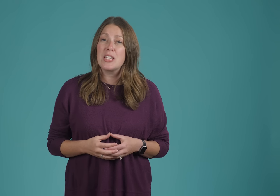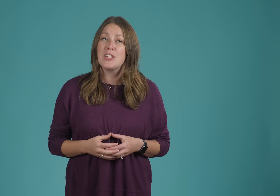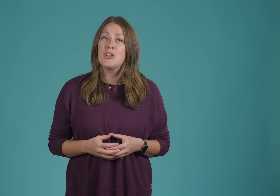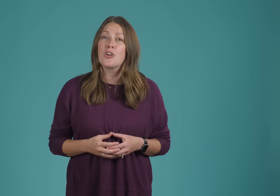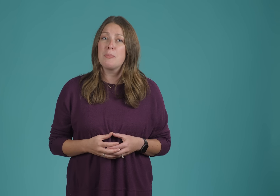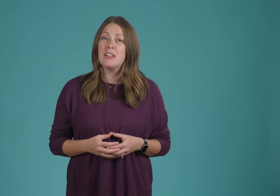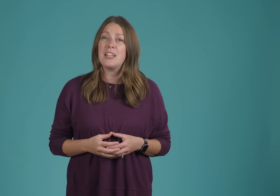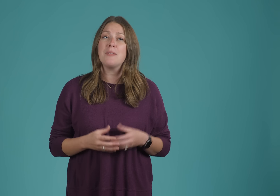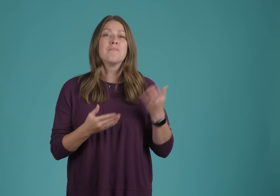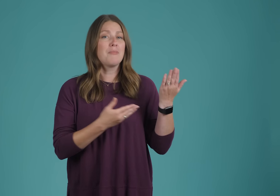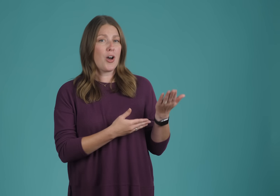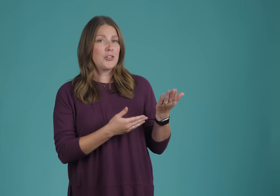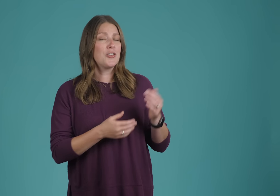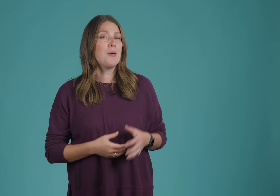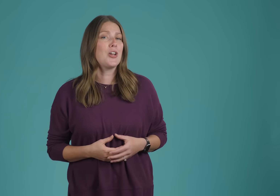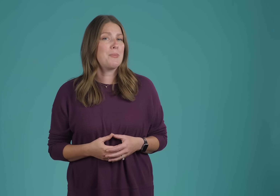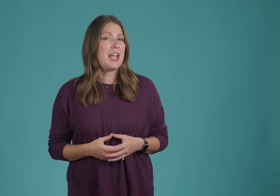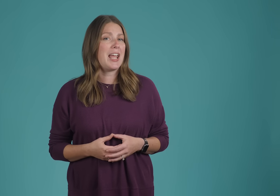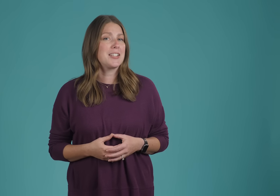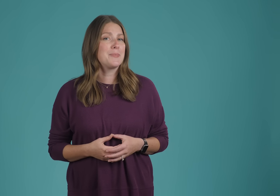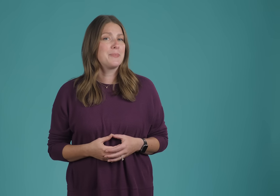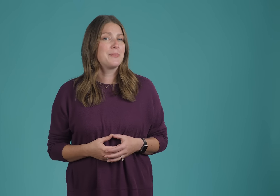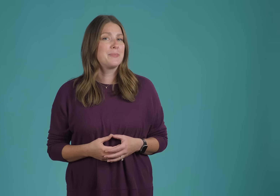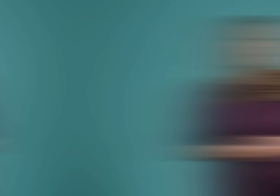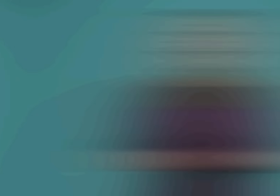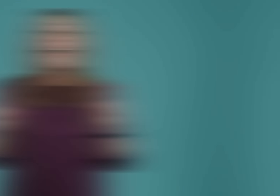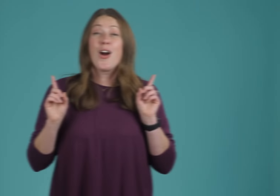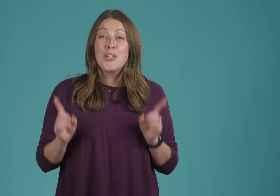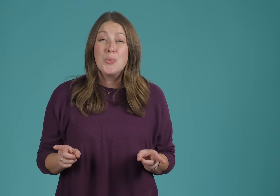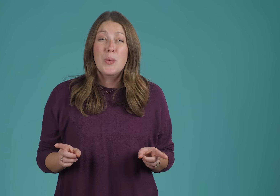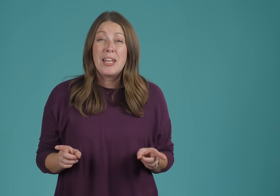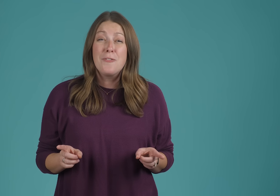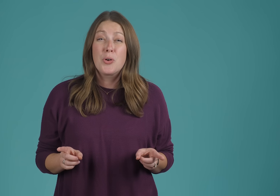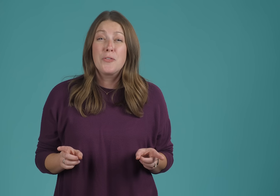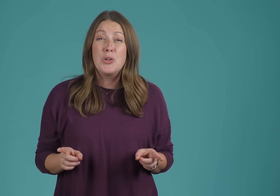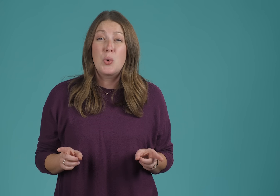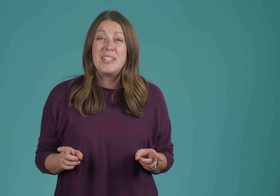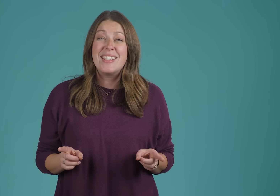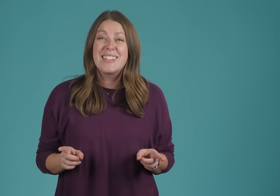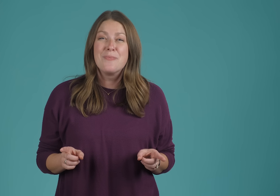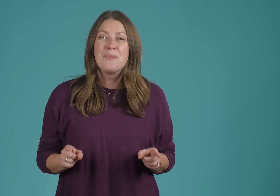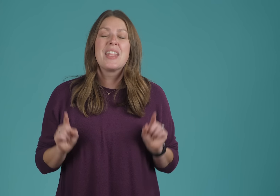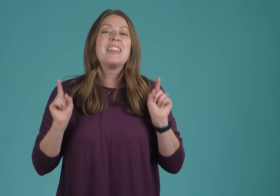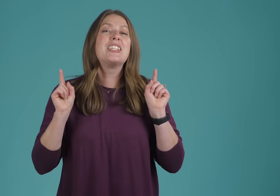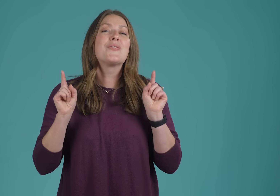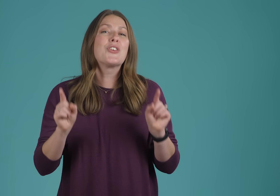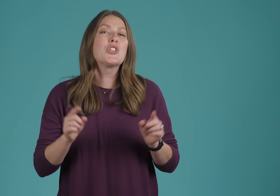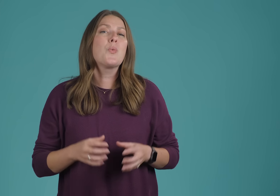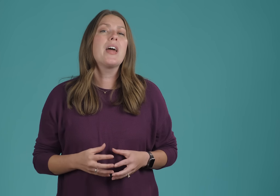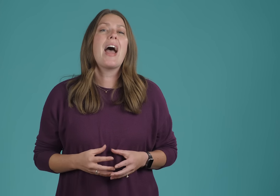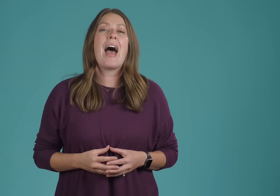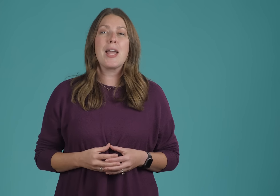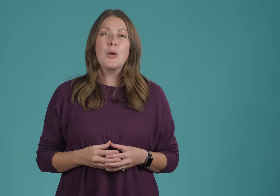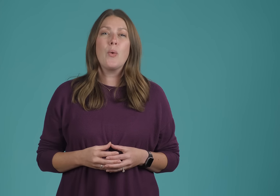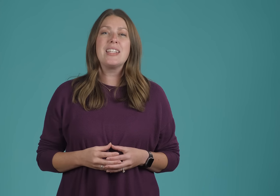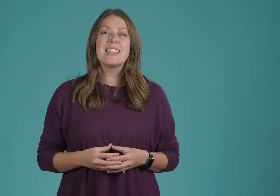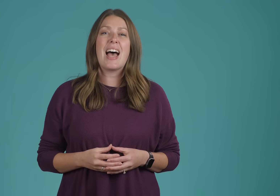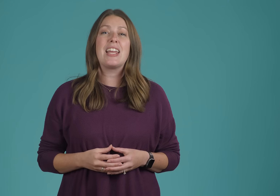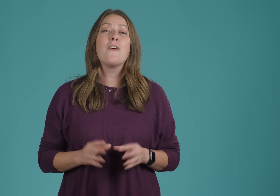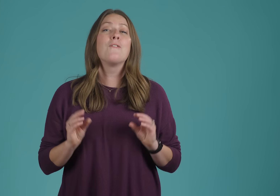strengthen your ability on your non-dominant hand. Are you ready for a few quizzes? This first one, I'm going to sign